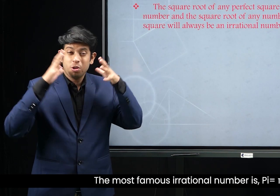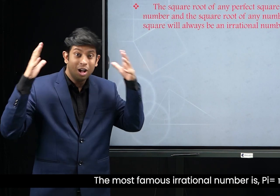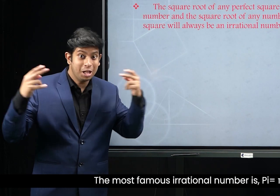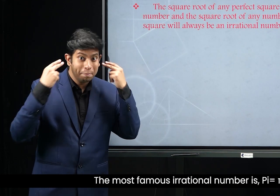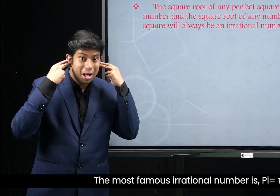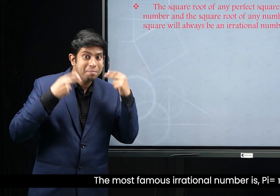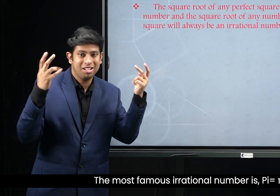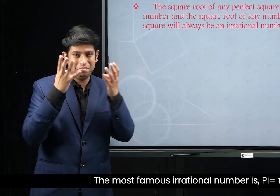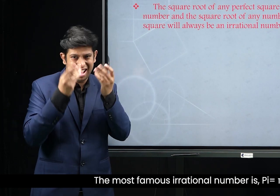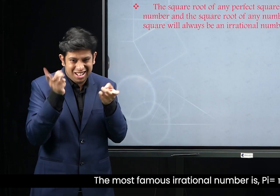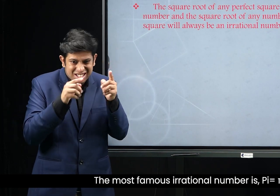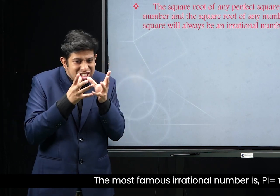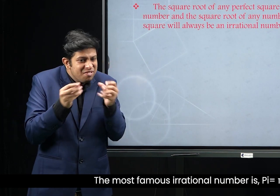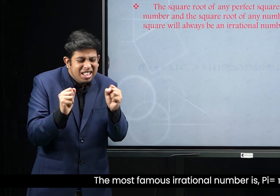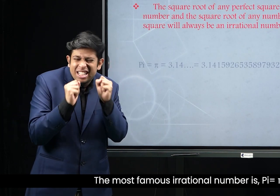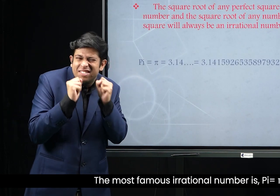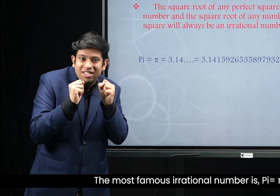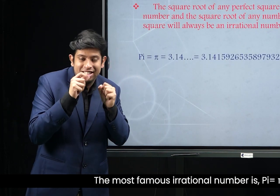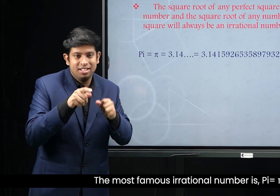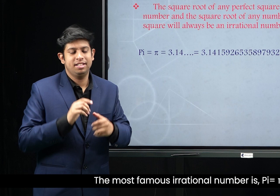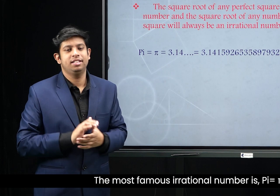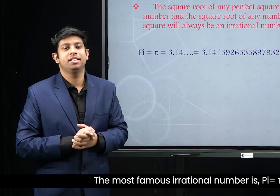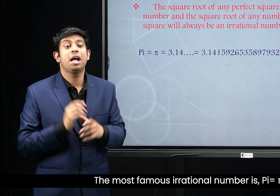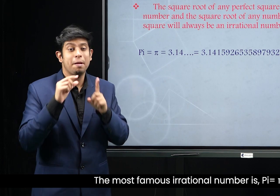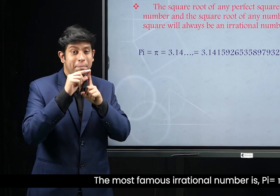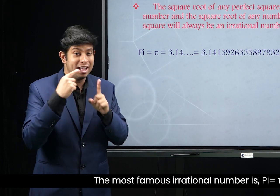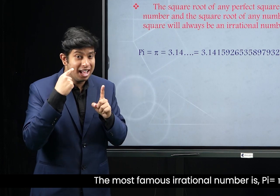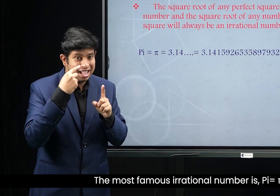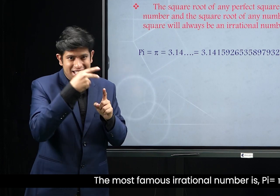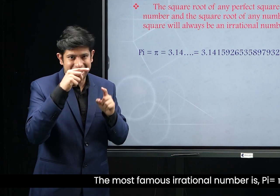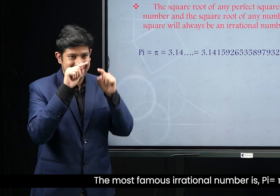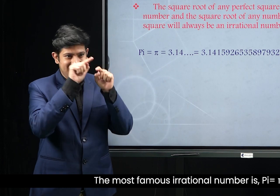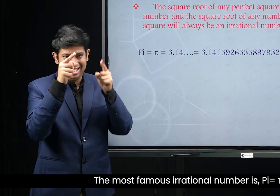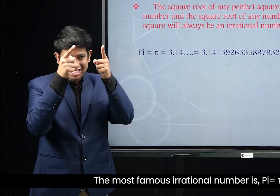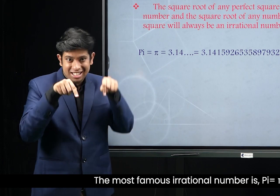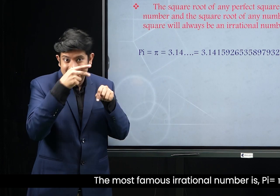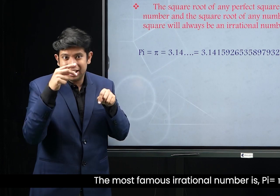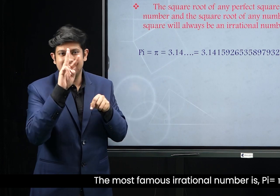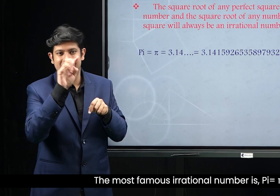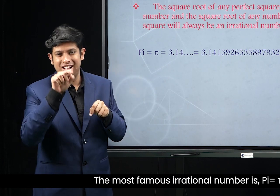The most famous irrational number is pi, which is equal to 3.1415, so on.